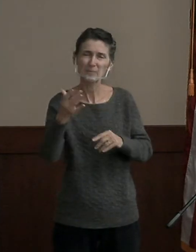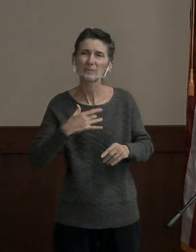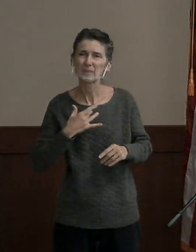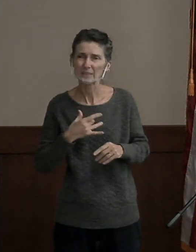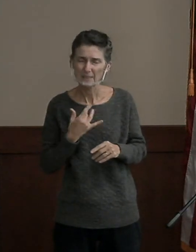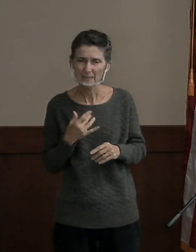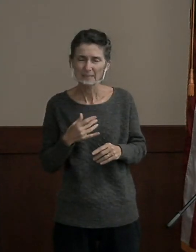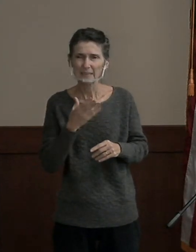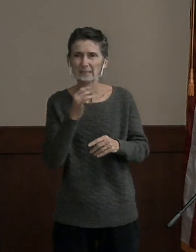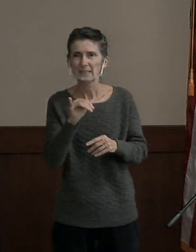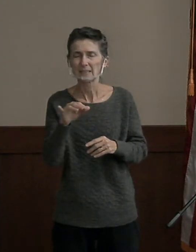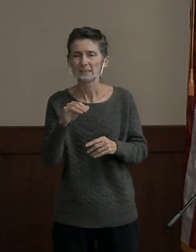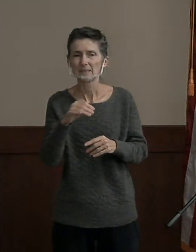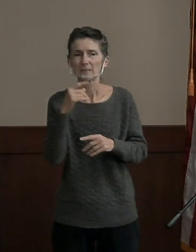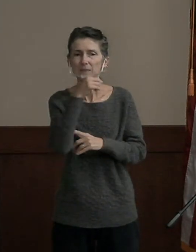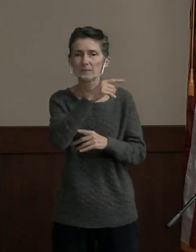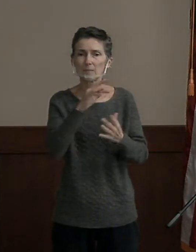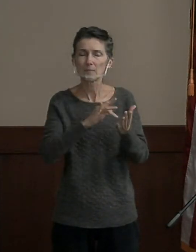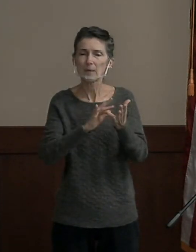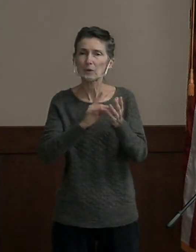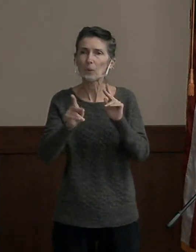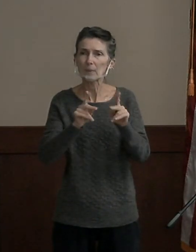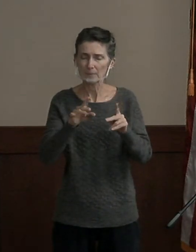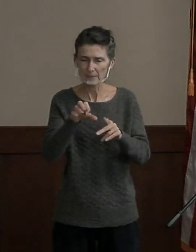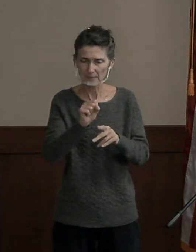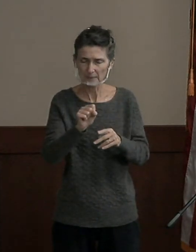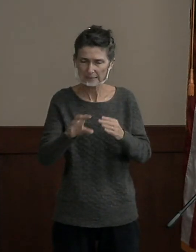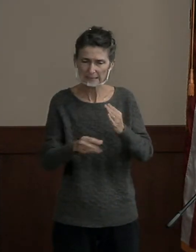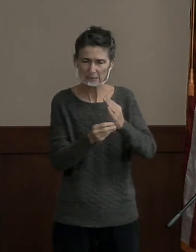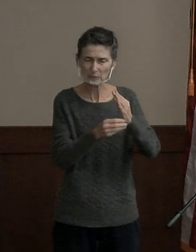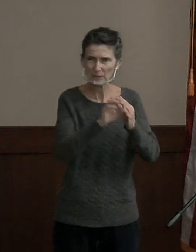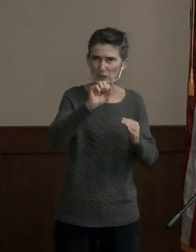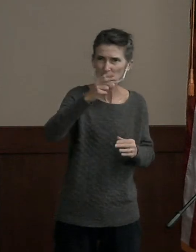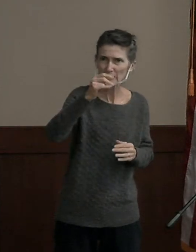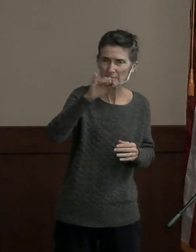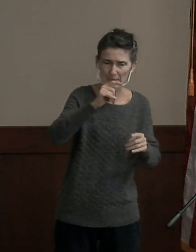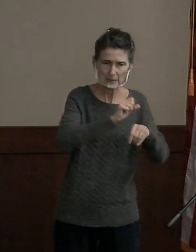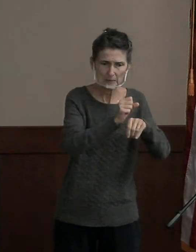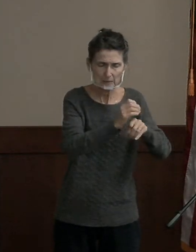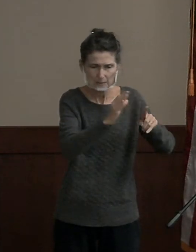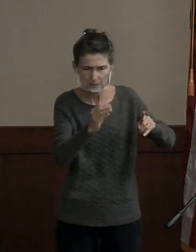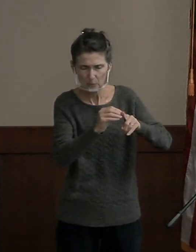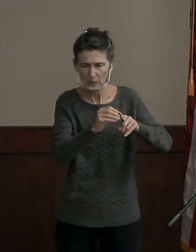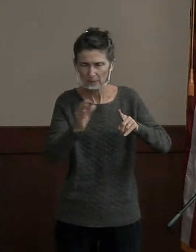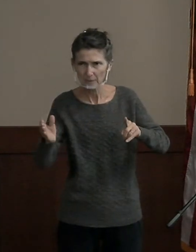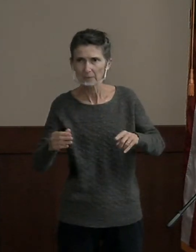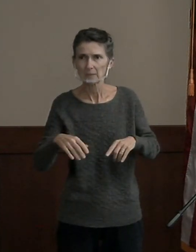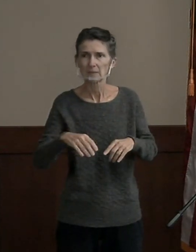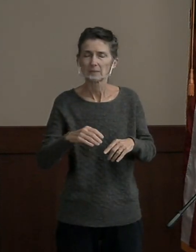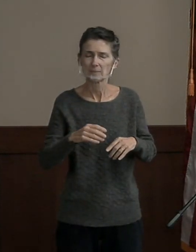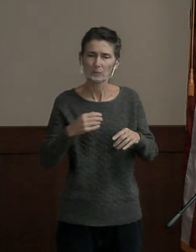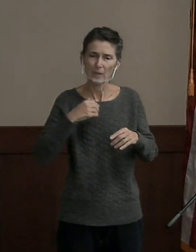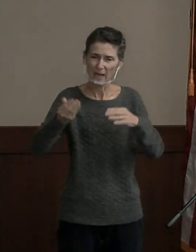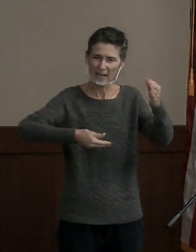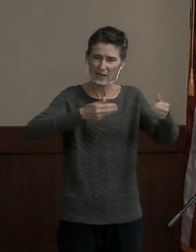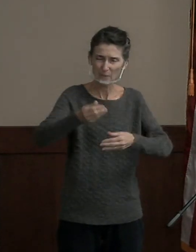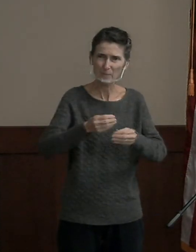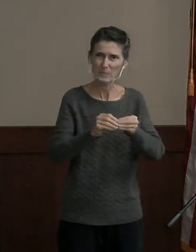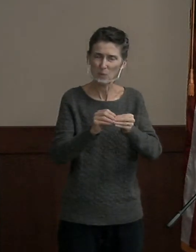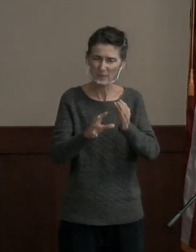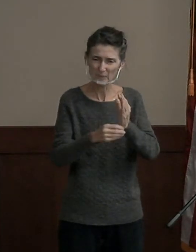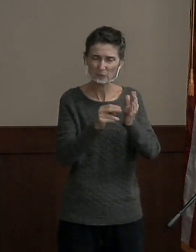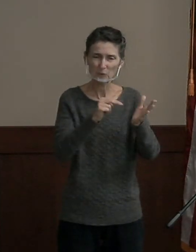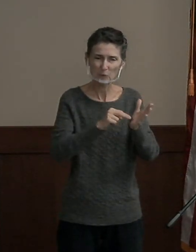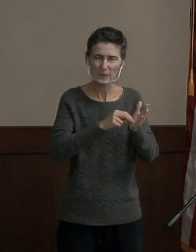they're taking extra shifts. They're rising to their call of duty. We're hiring additional nurses